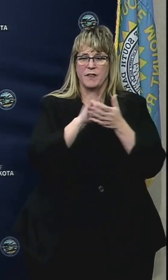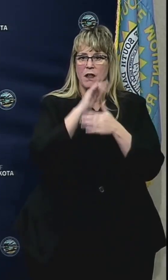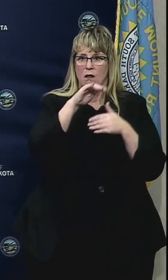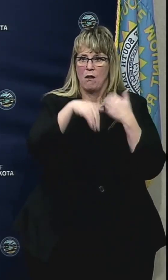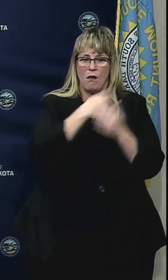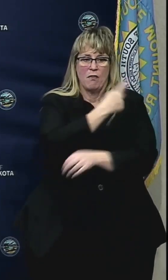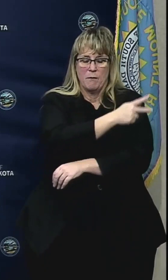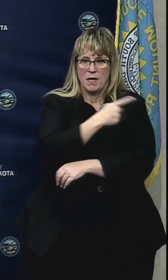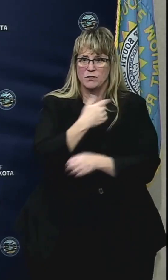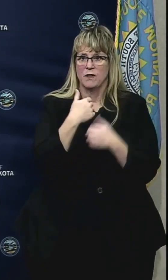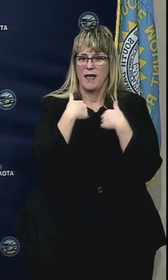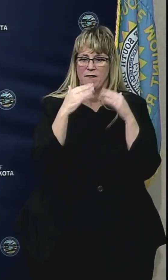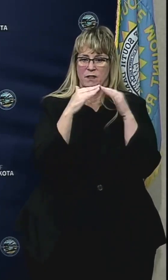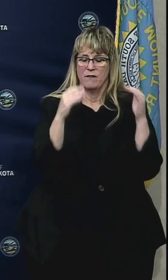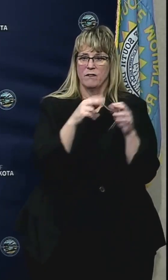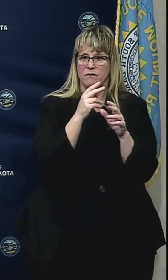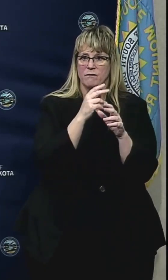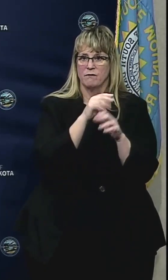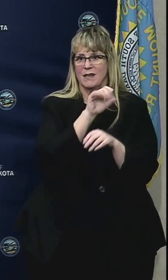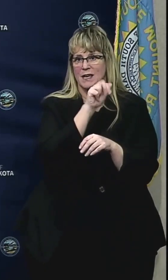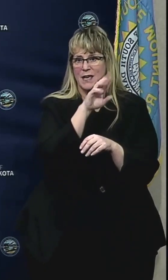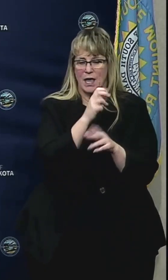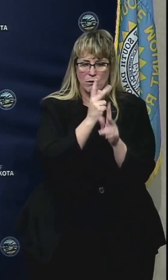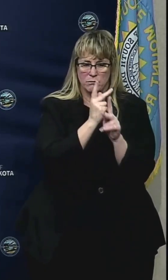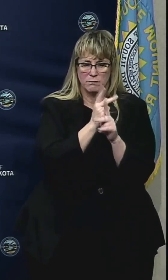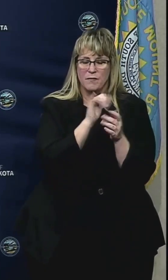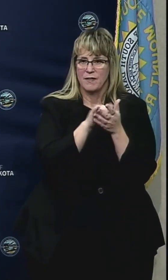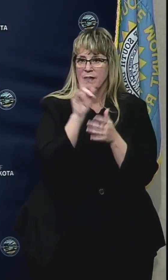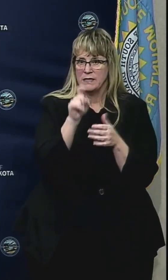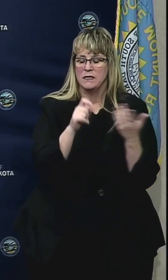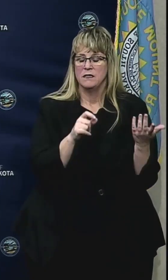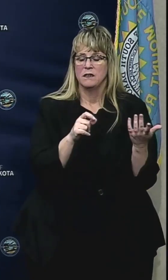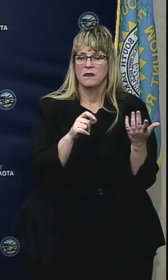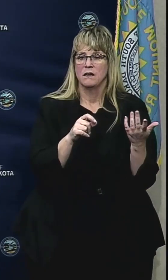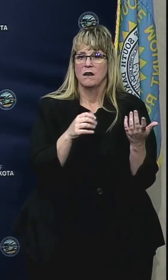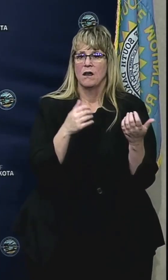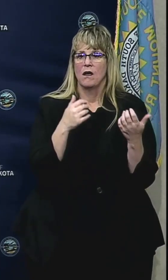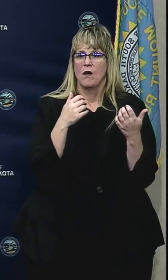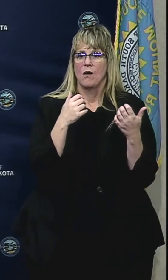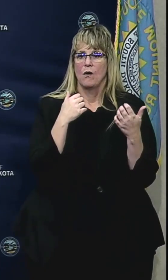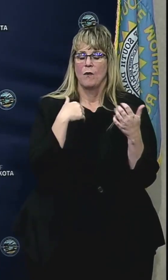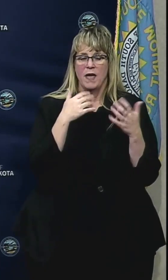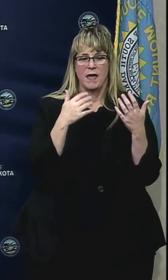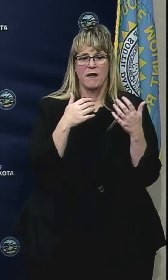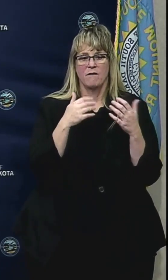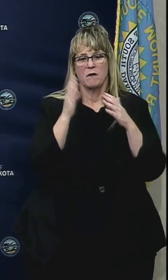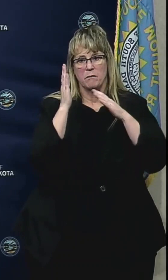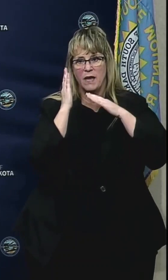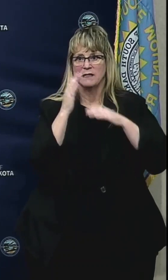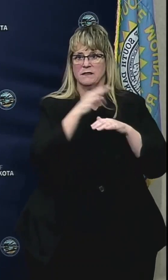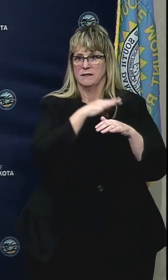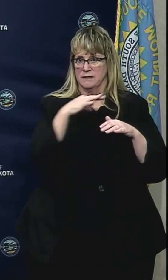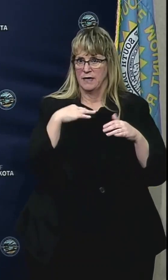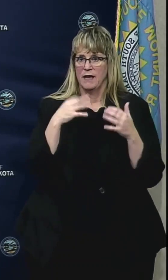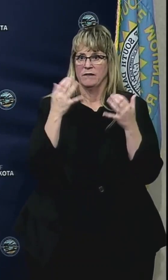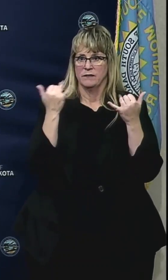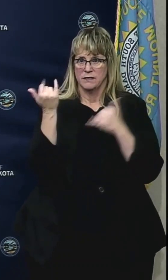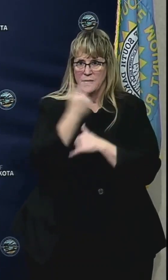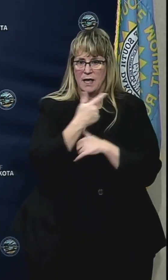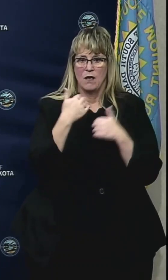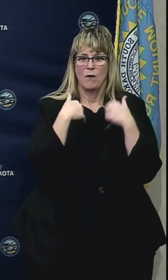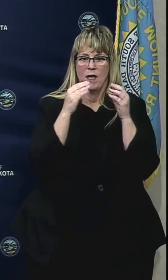will get the level of care that they need. We do have a certain number of beds staffed today. We have